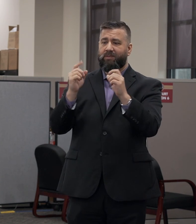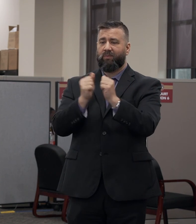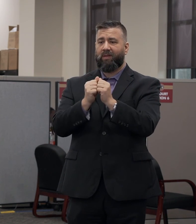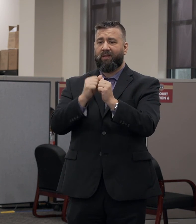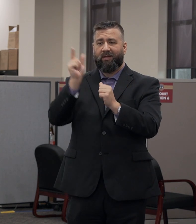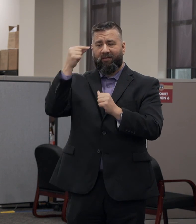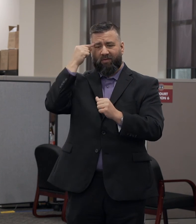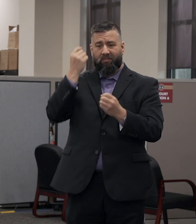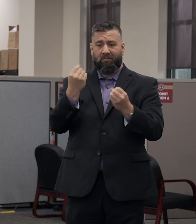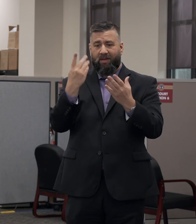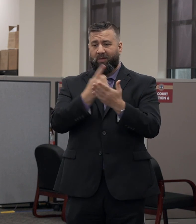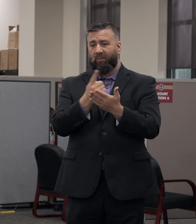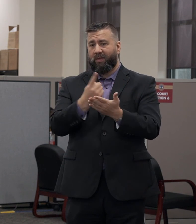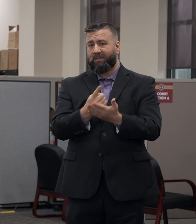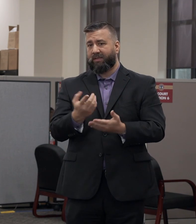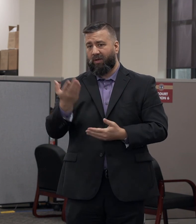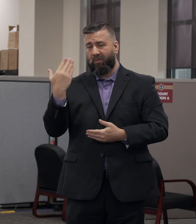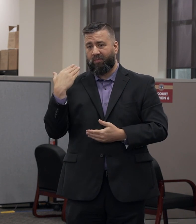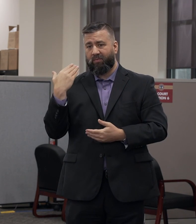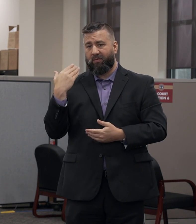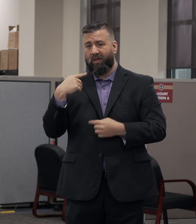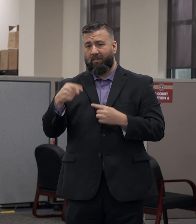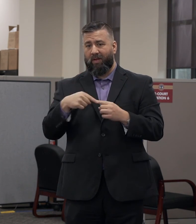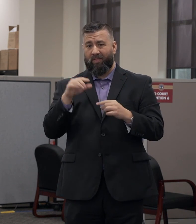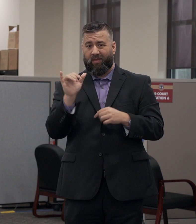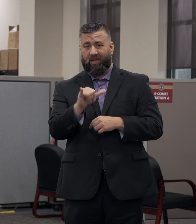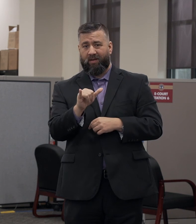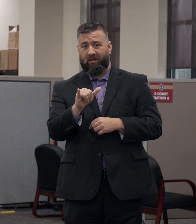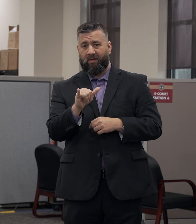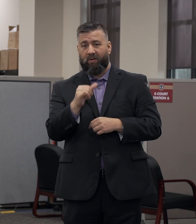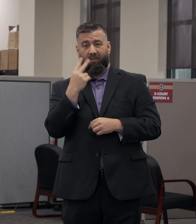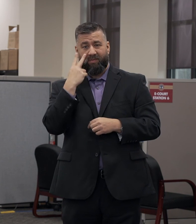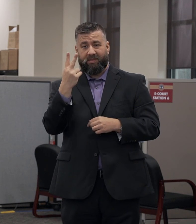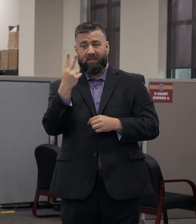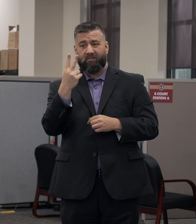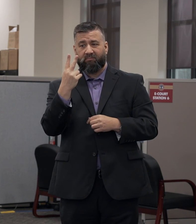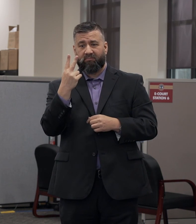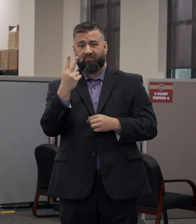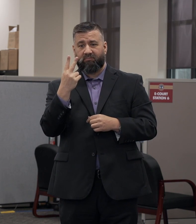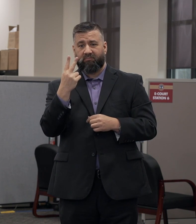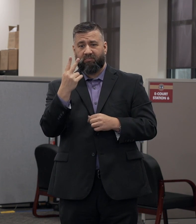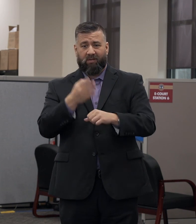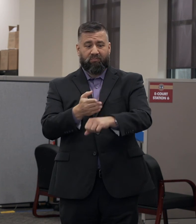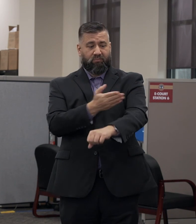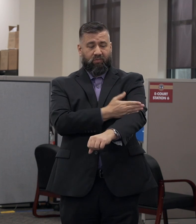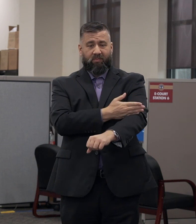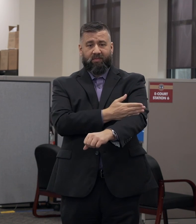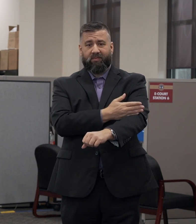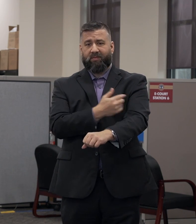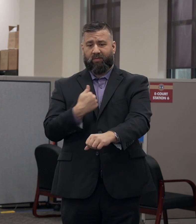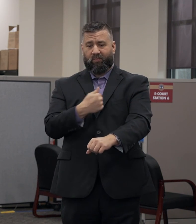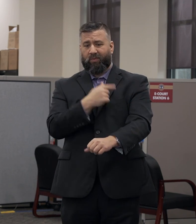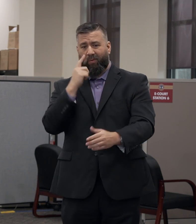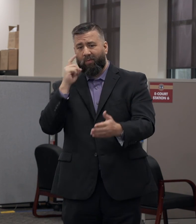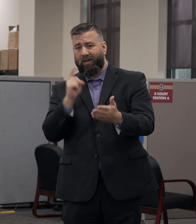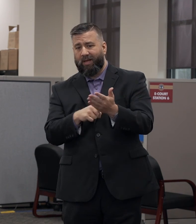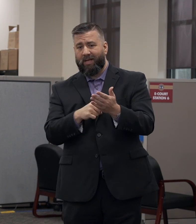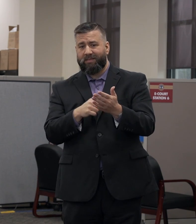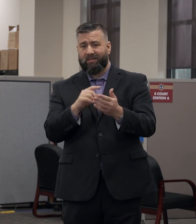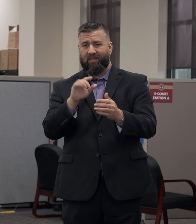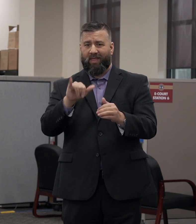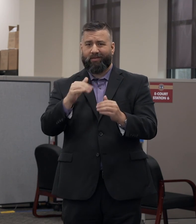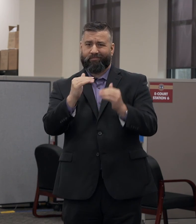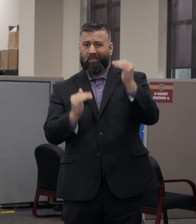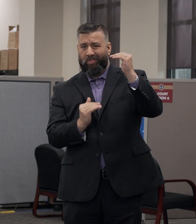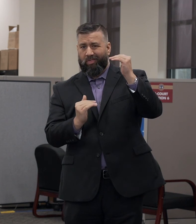equity, and we've seen a shift more recently in recognizing the gap in the St. Louis region, and we will continue